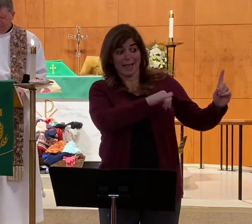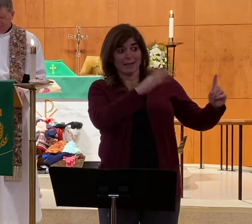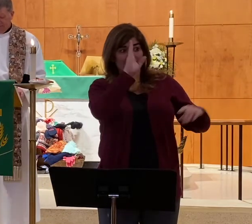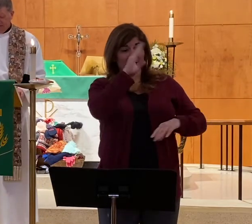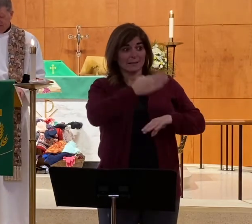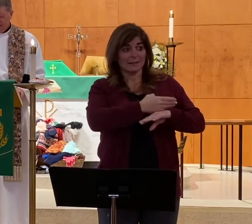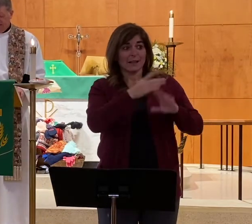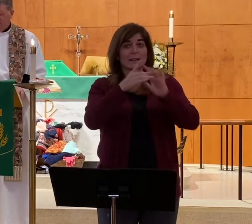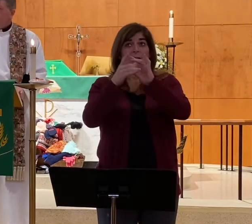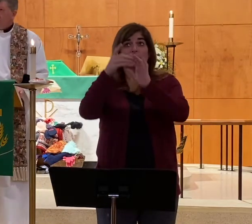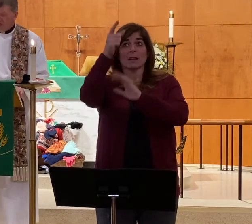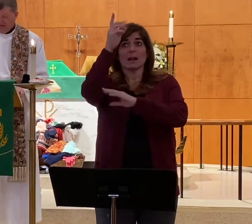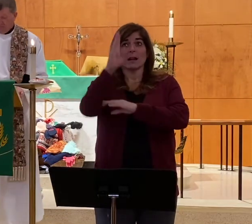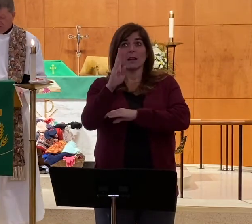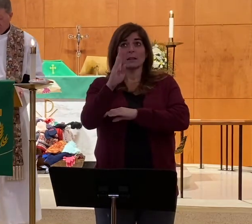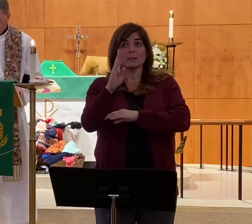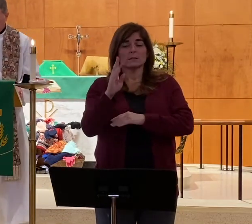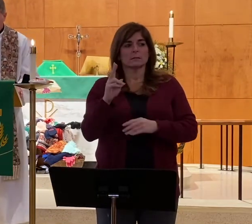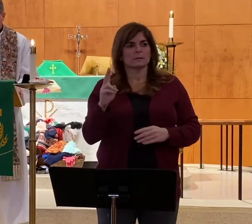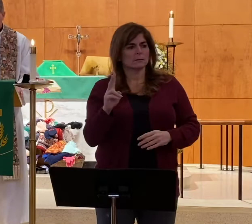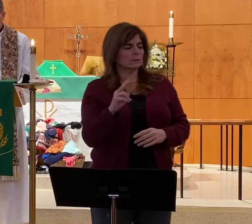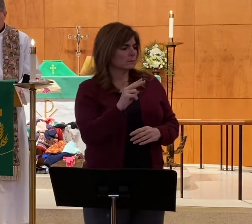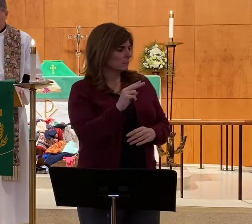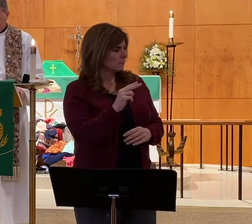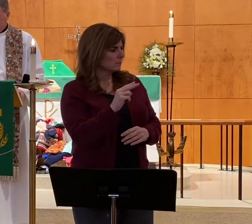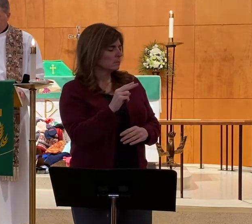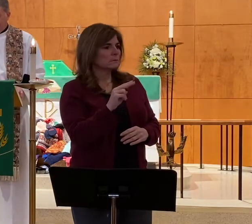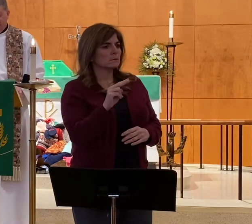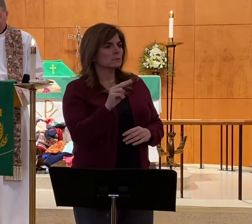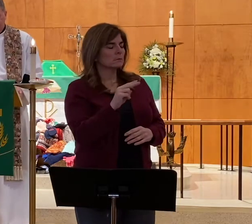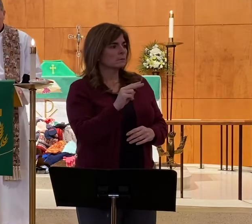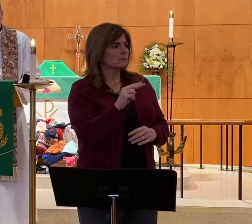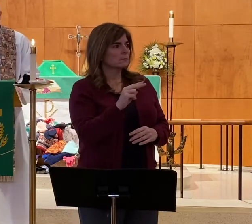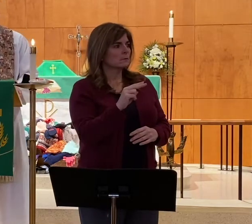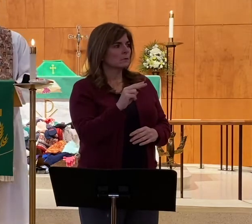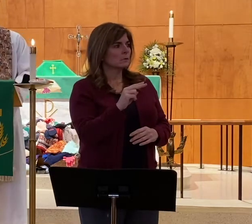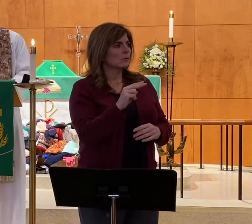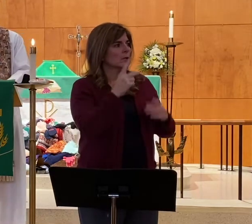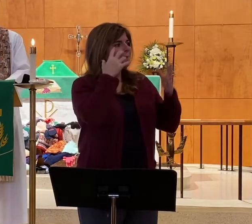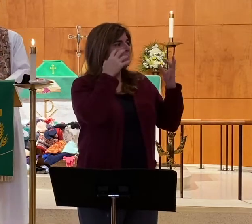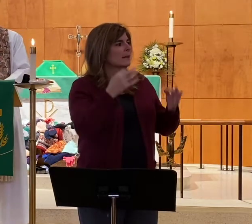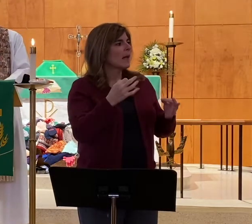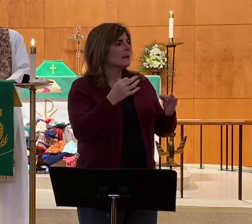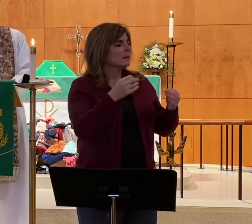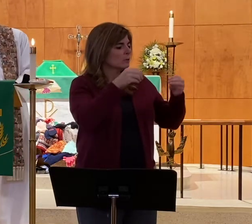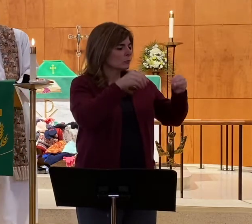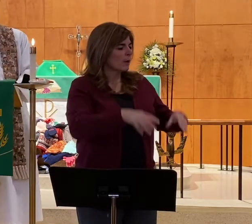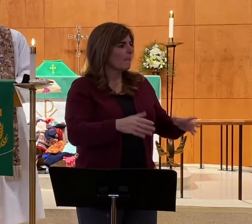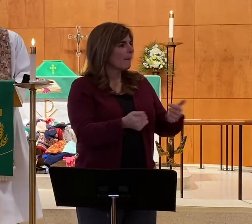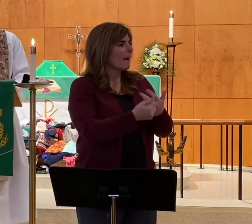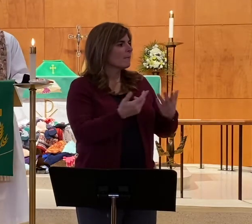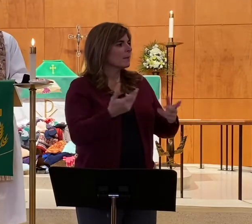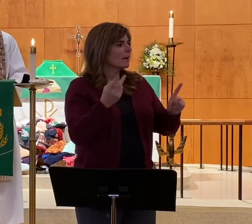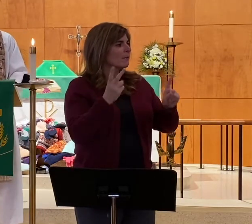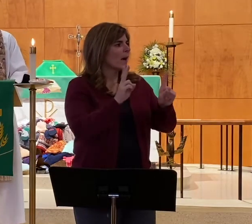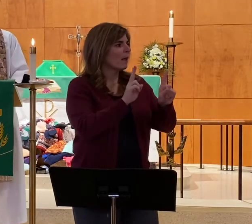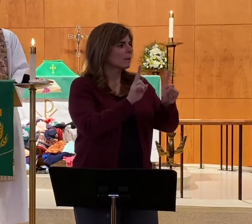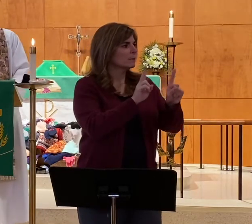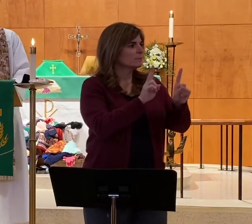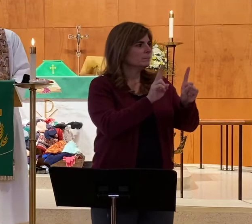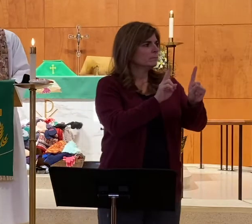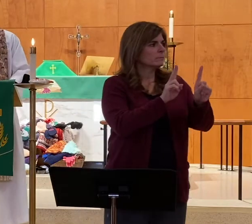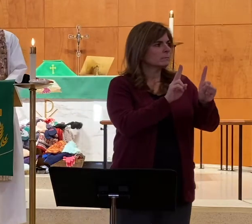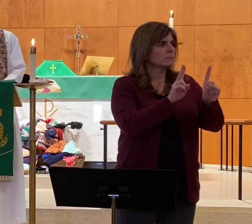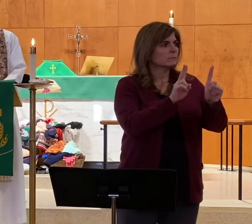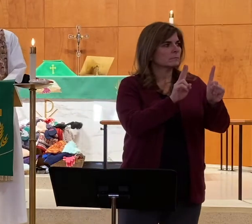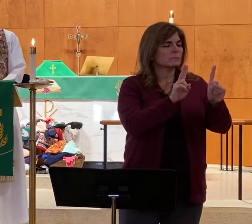God." The two disciples heard him say this, and they followed Jesus. When Jesus turned and saw them following, they